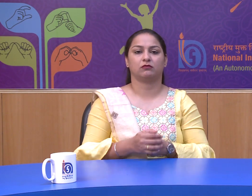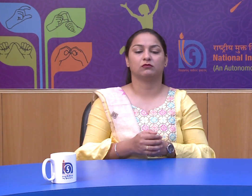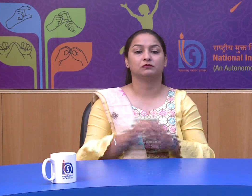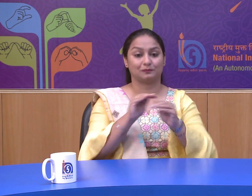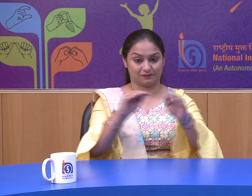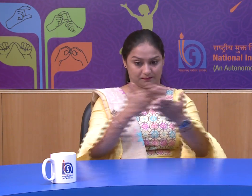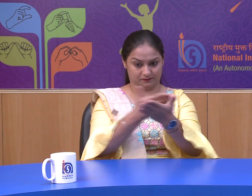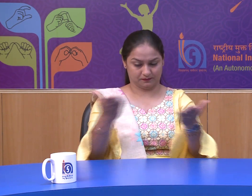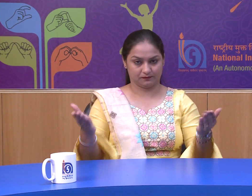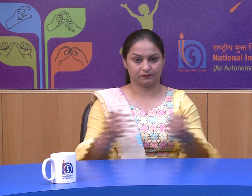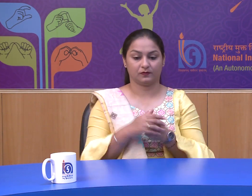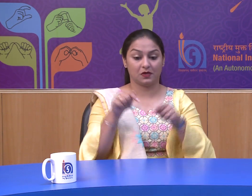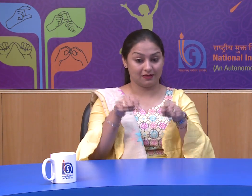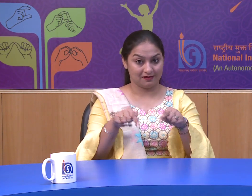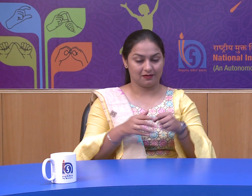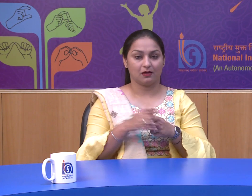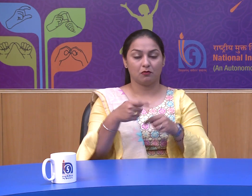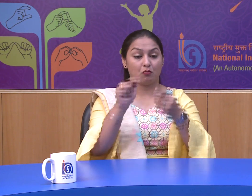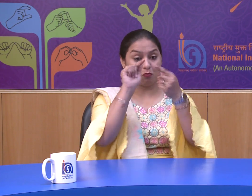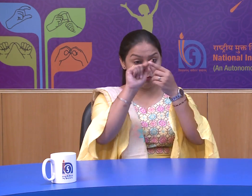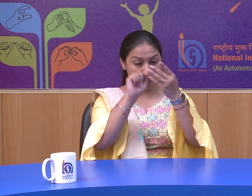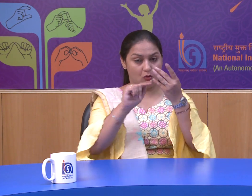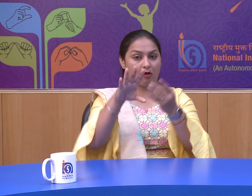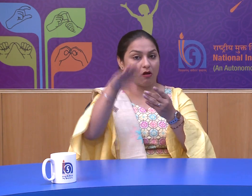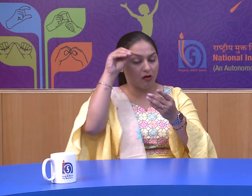Students, here the point to keep in mind is that